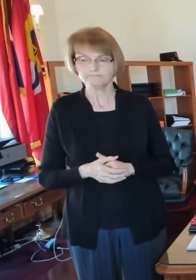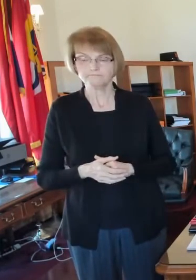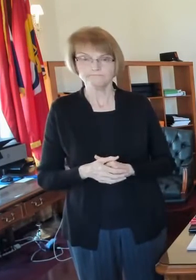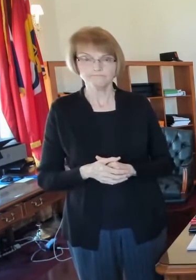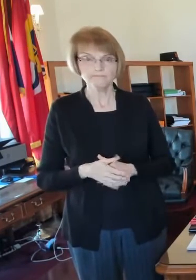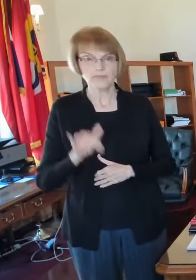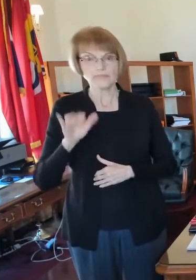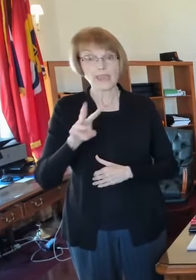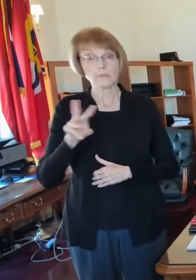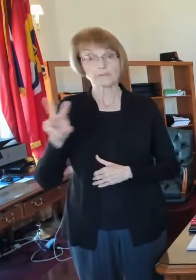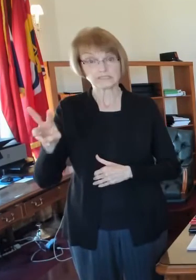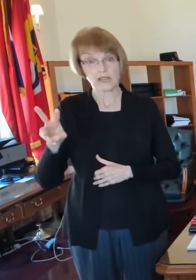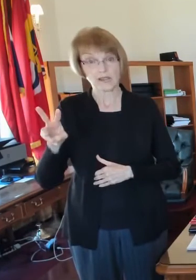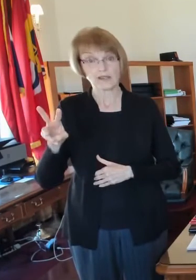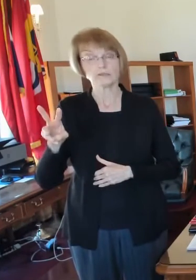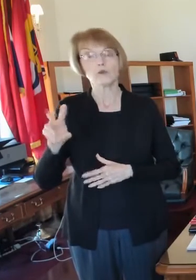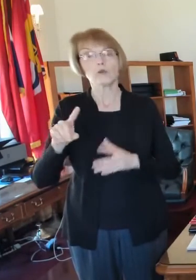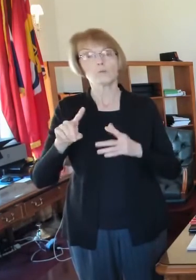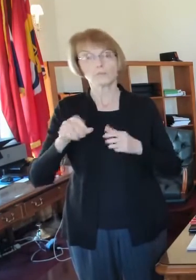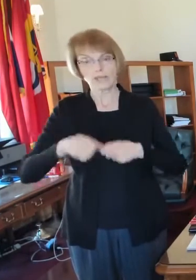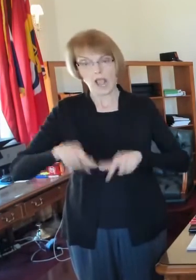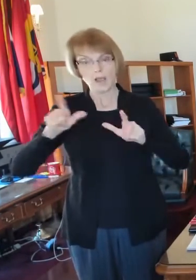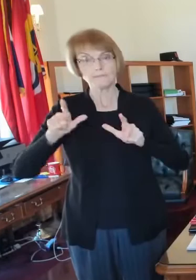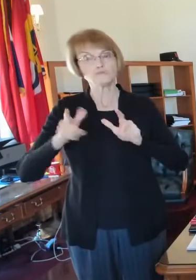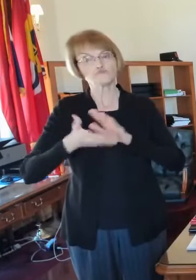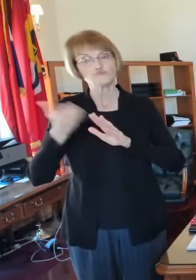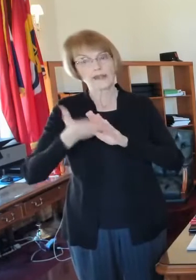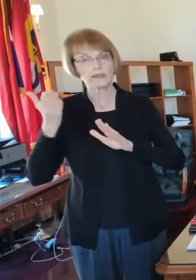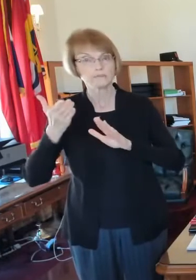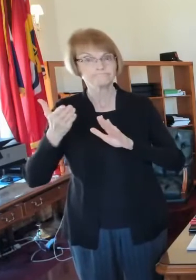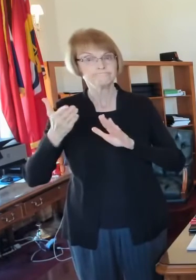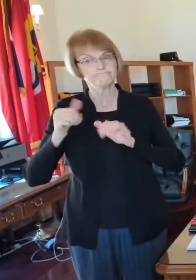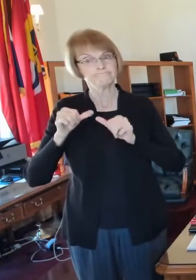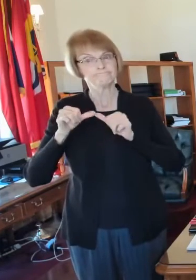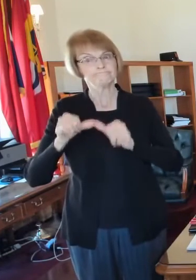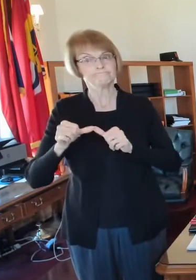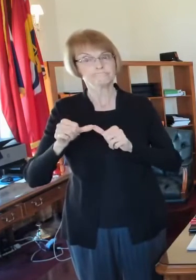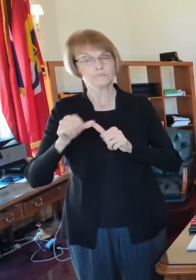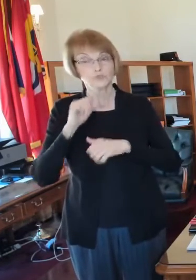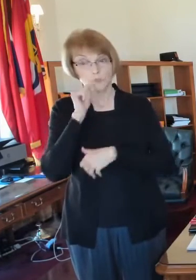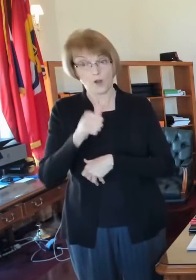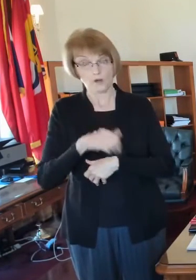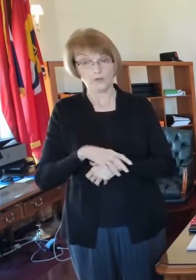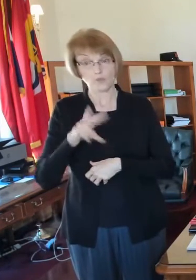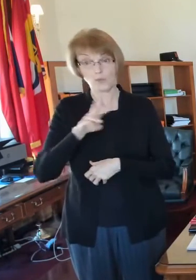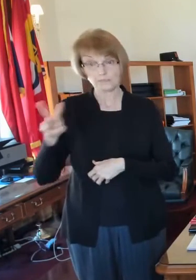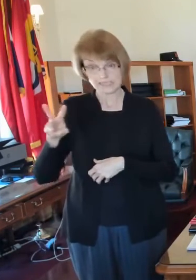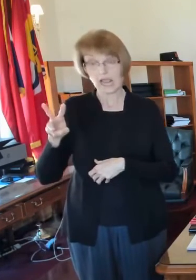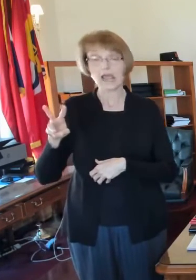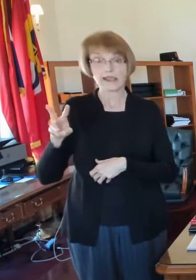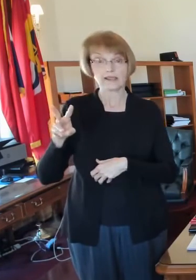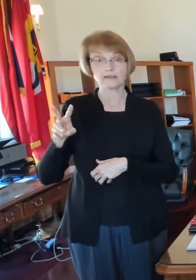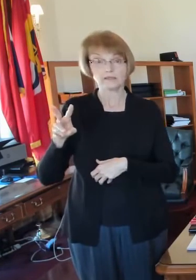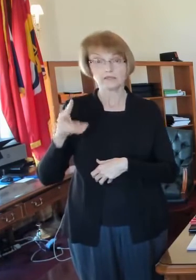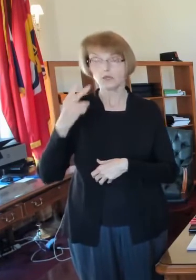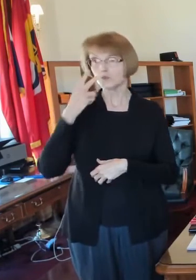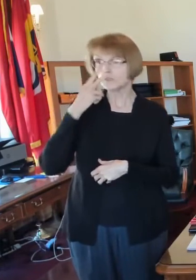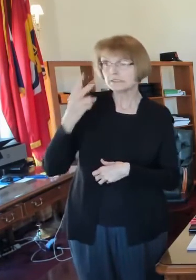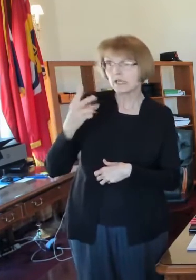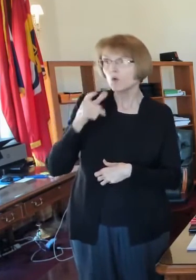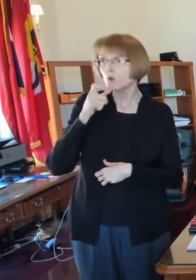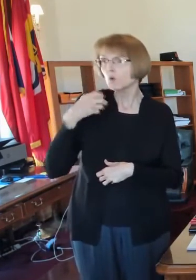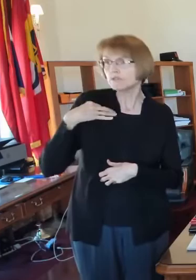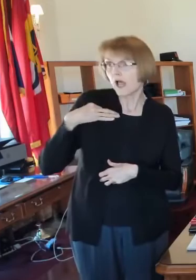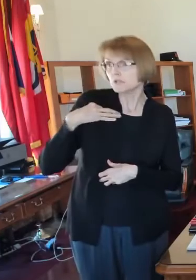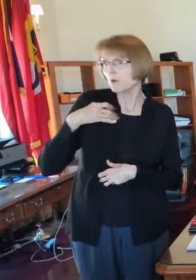that website will be live tomorrow. It will, when you go to the website, you'll find all the eligibility criteria for